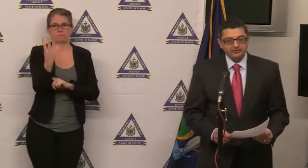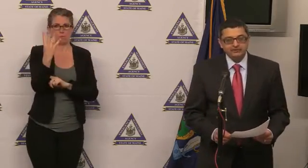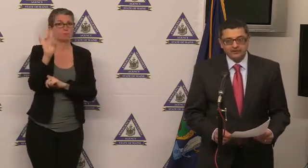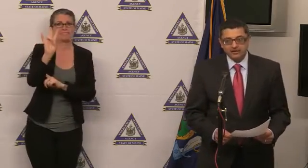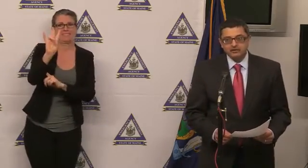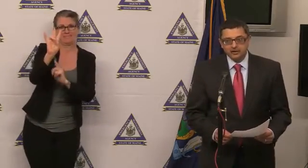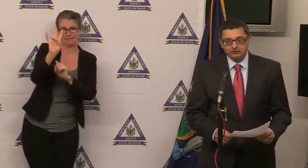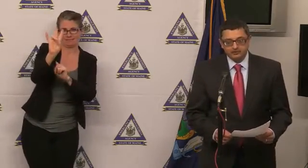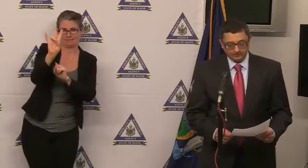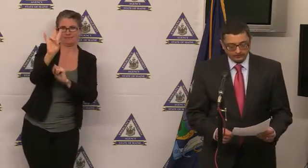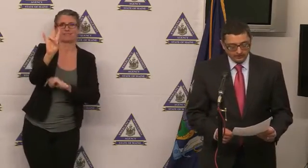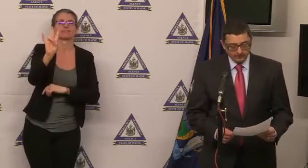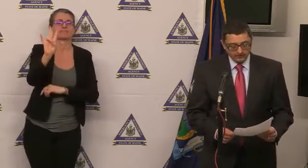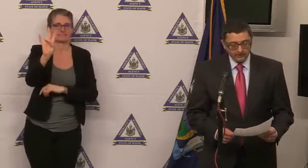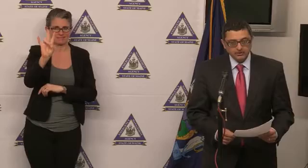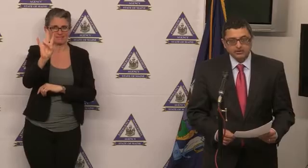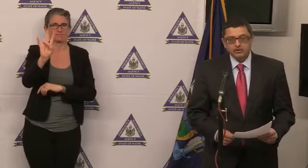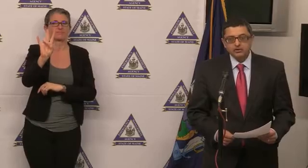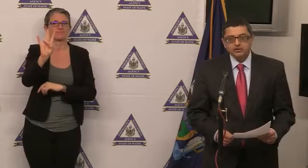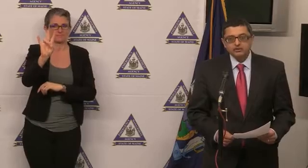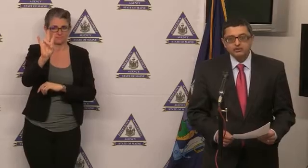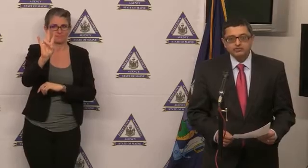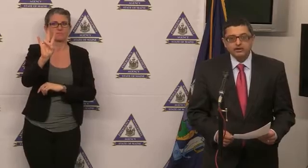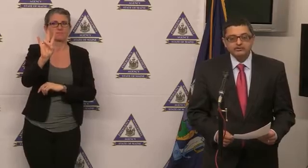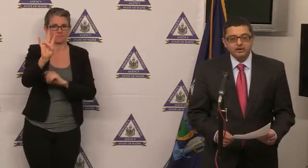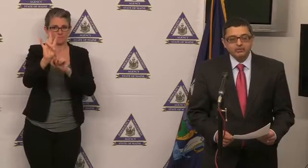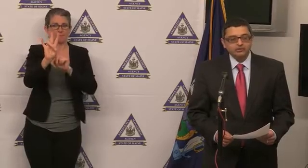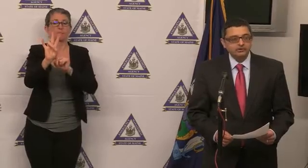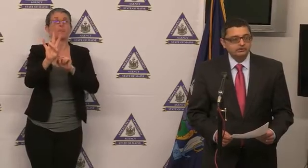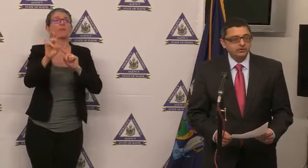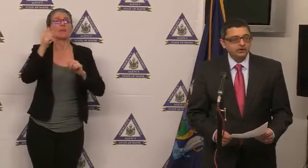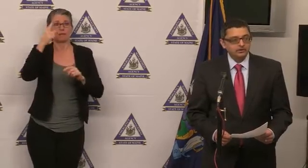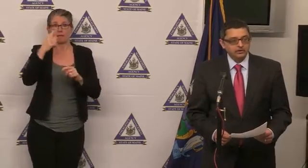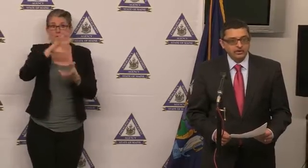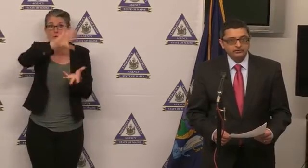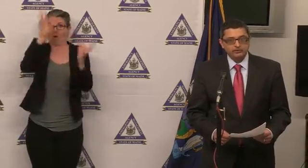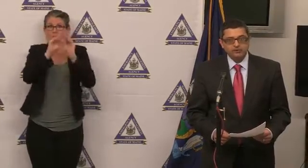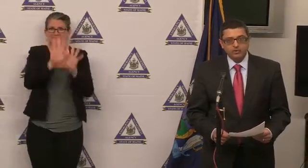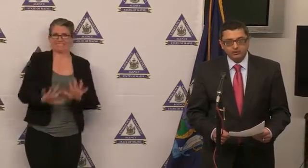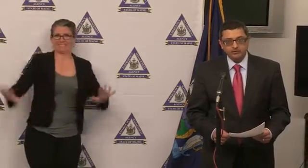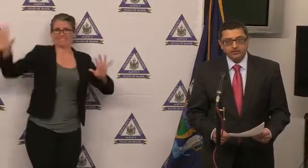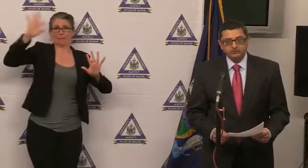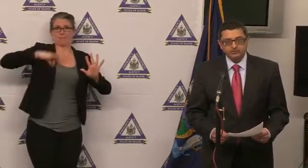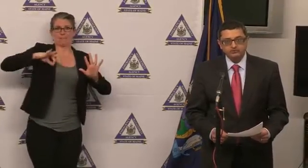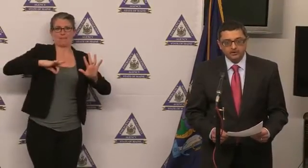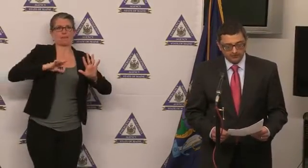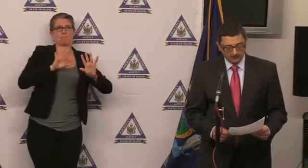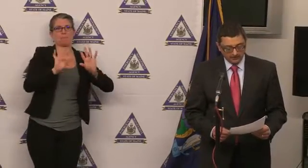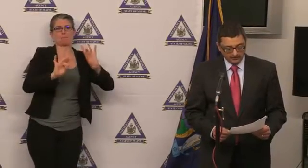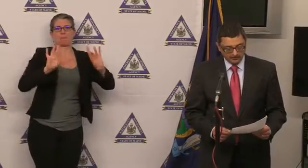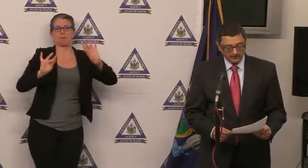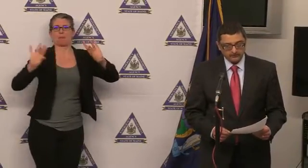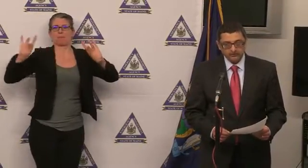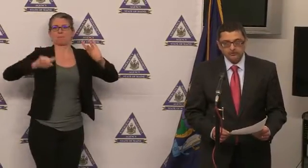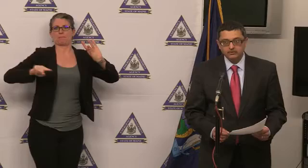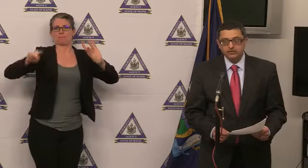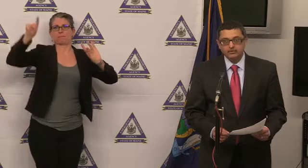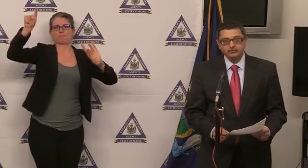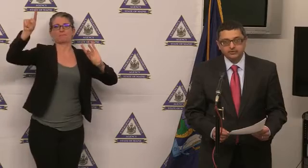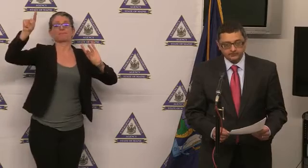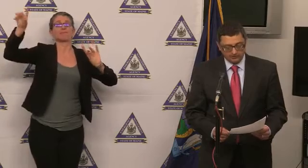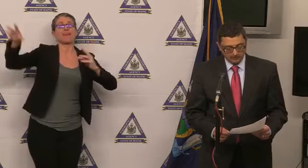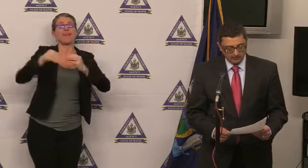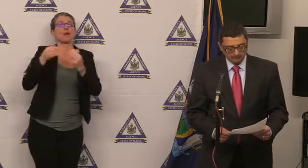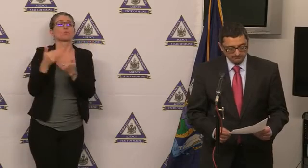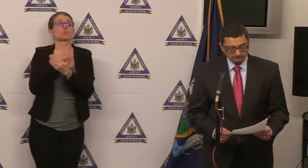cases in 10 counties. The latest numbers include a new county, Waldo County, among the cases that we've